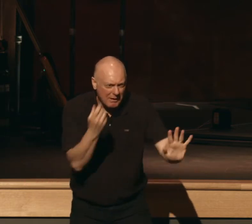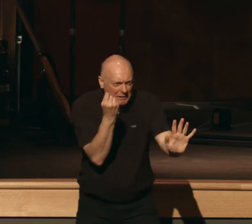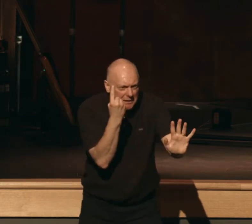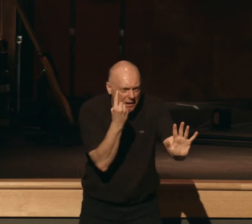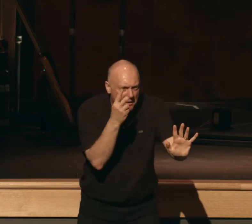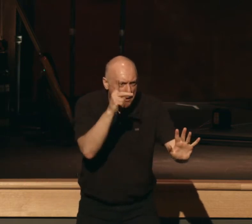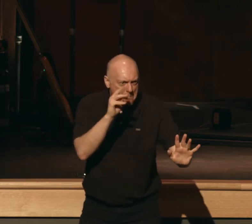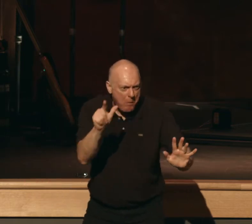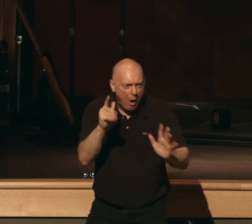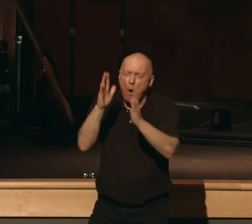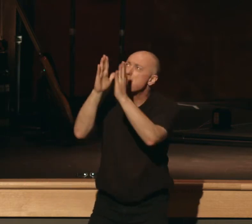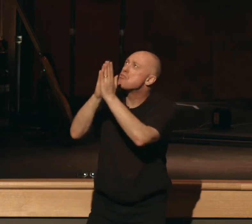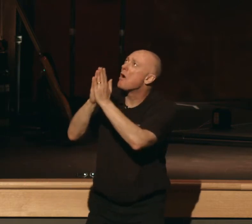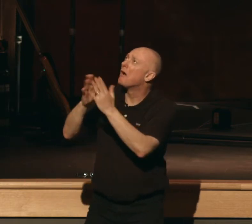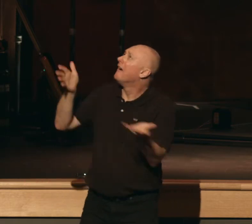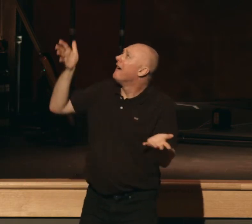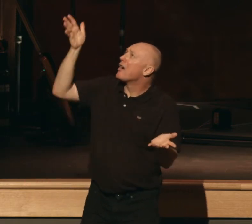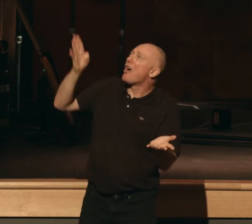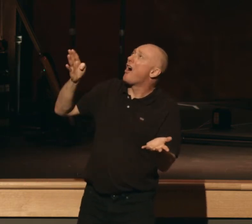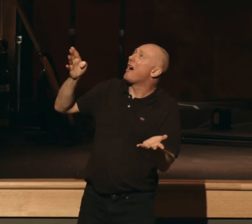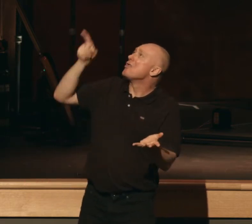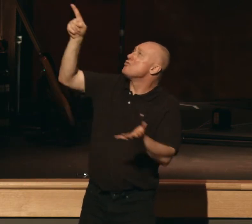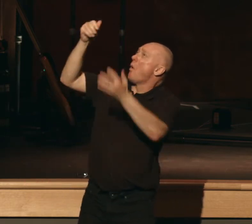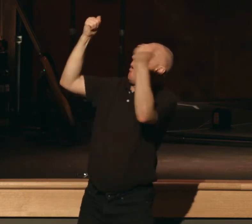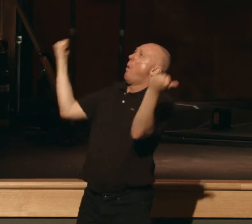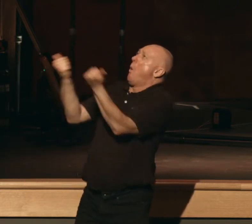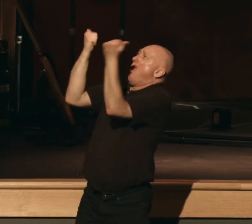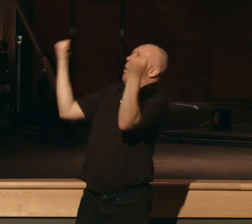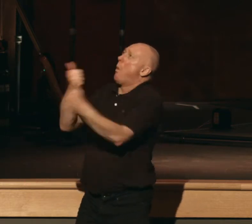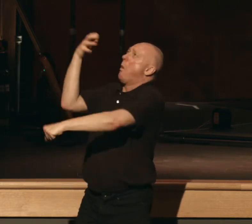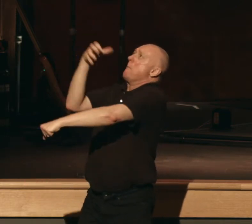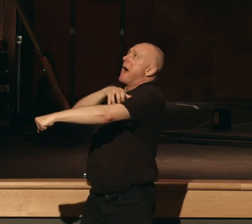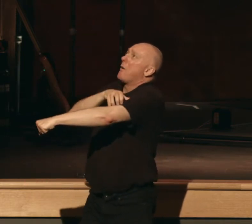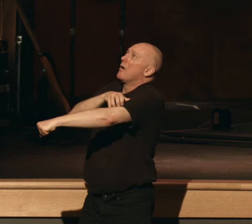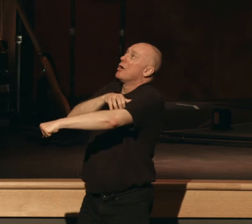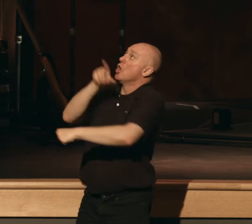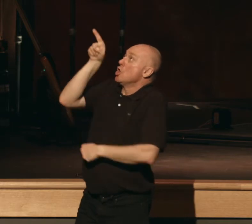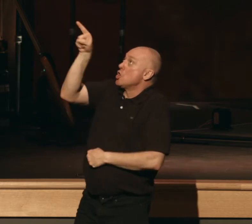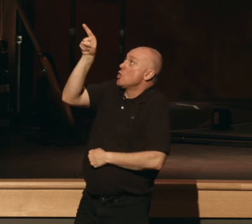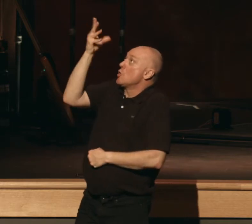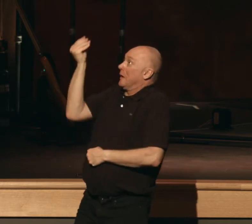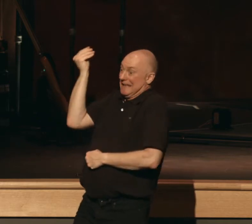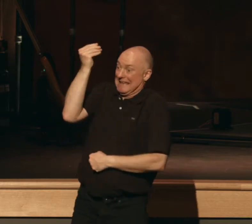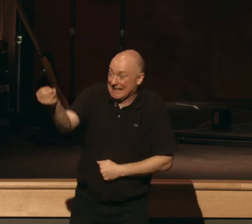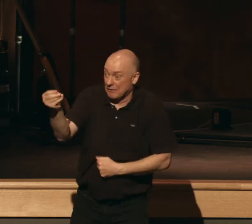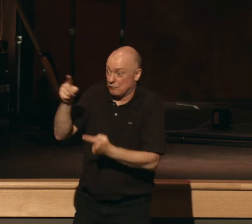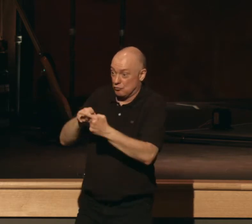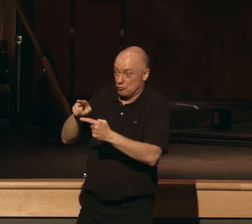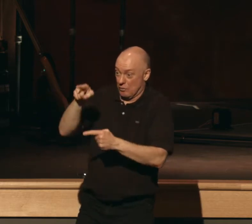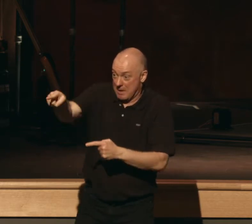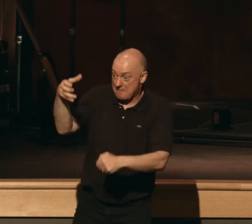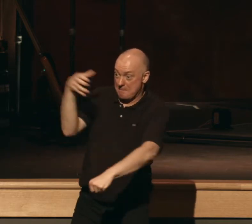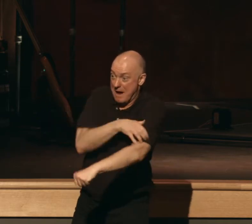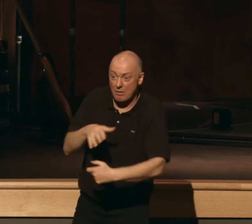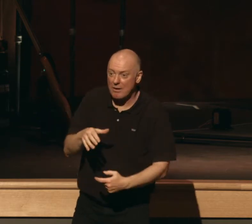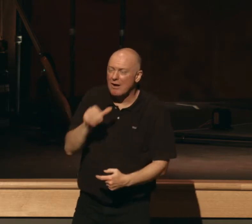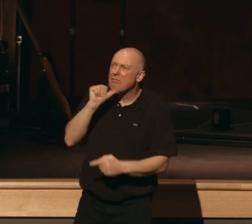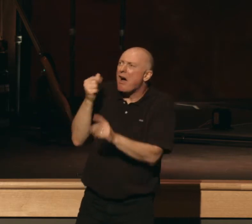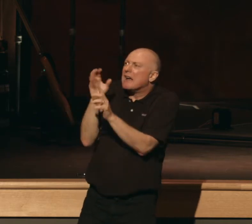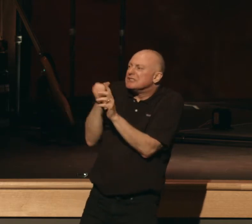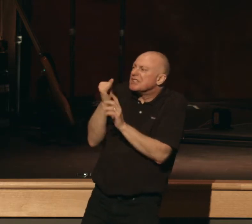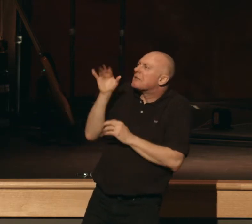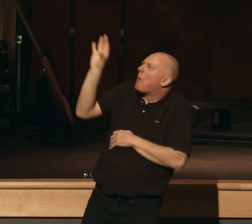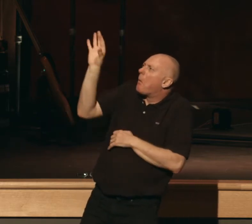is praying that God would give the Ephesians power, but not just power from his